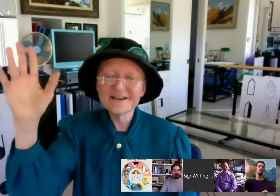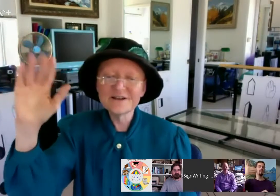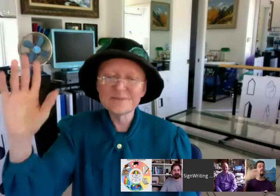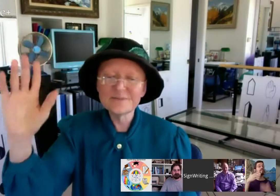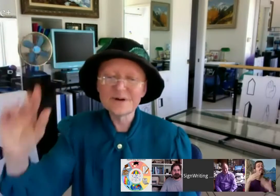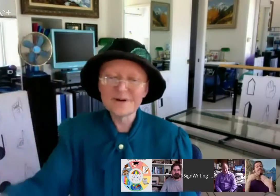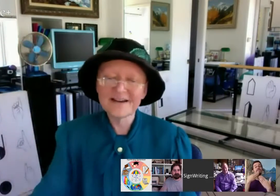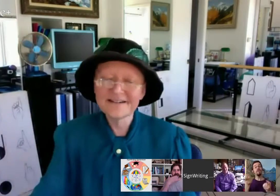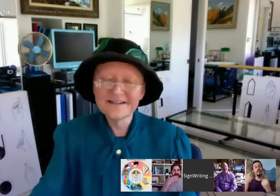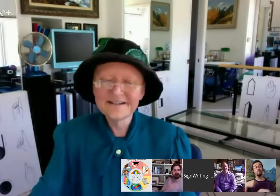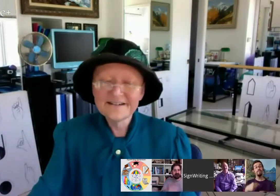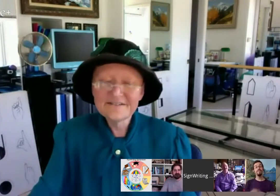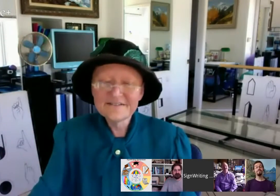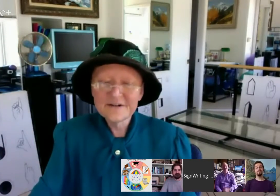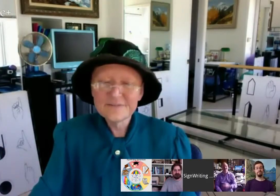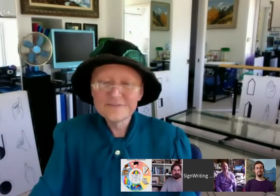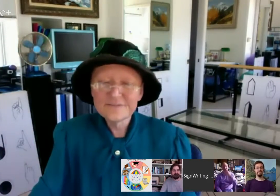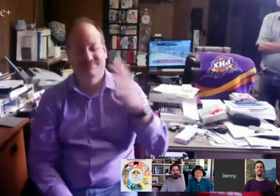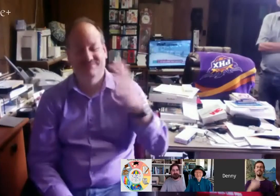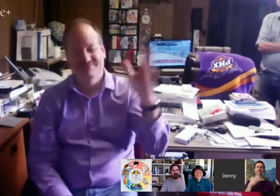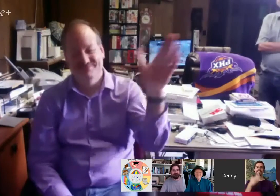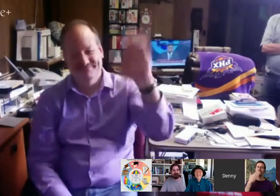coming. Thank you. Bye-bye.